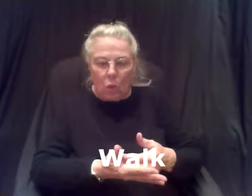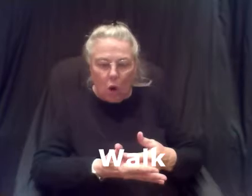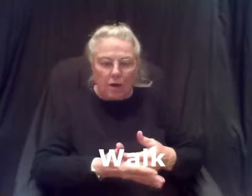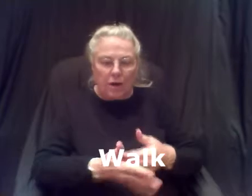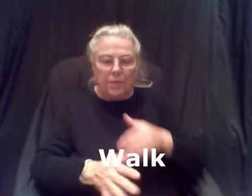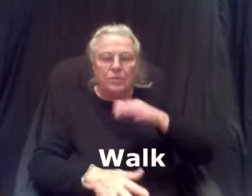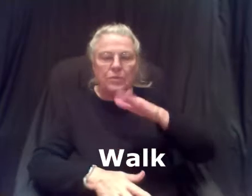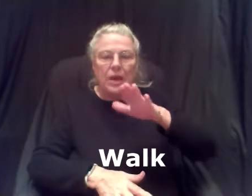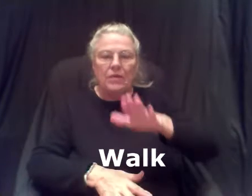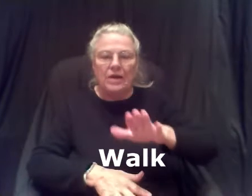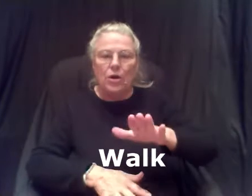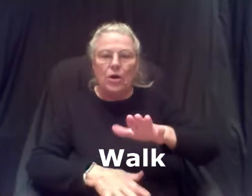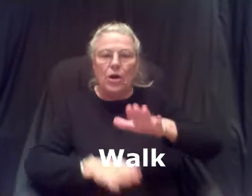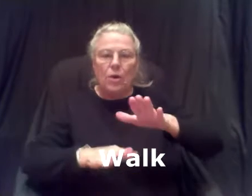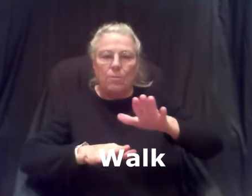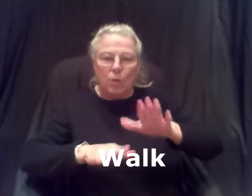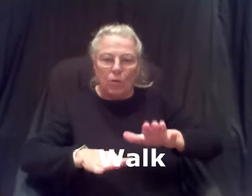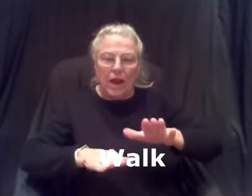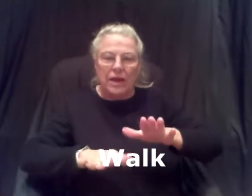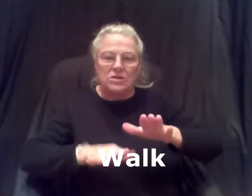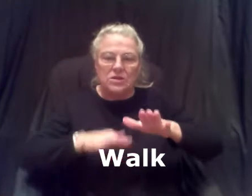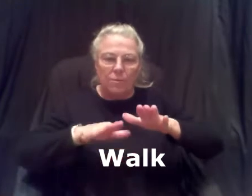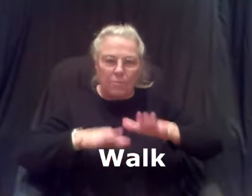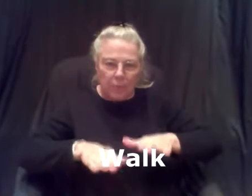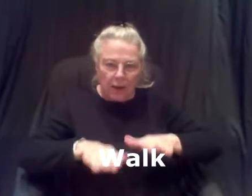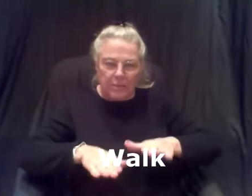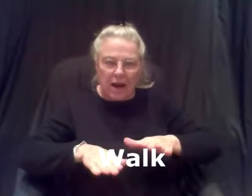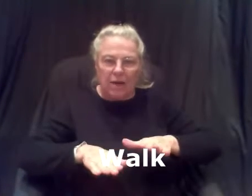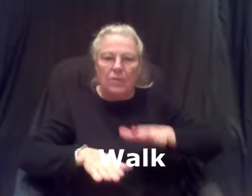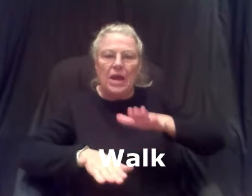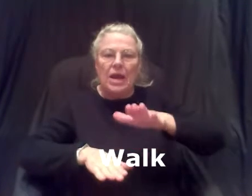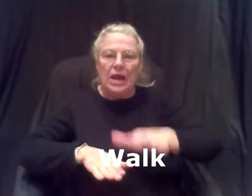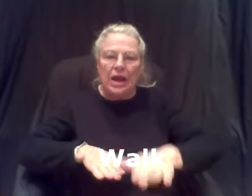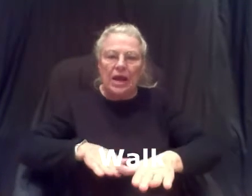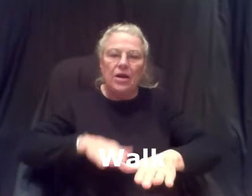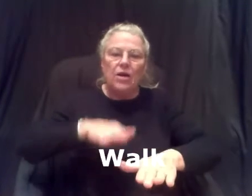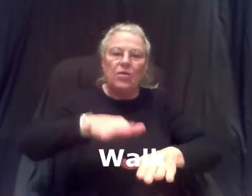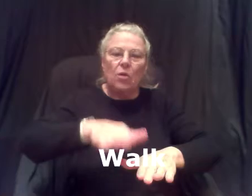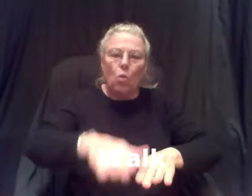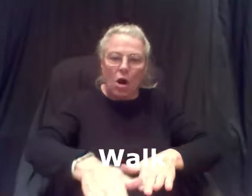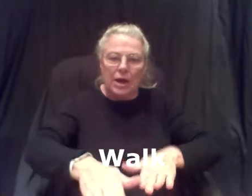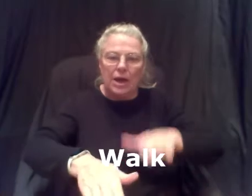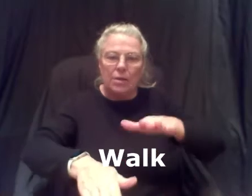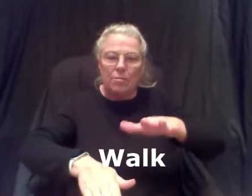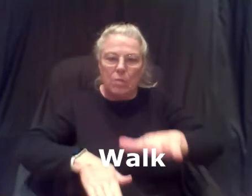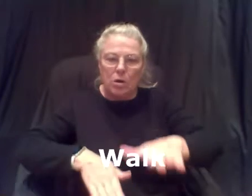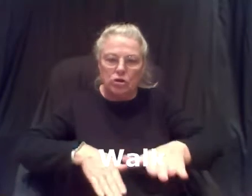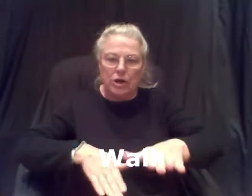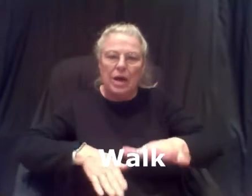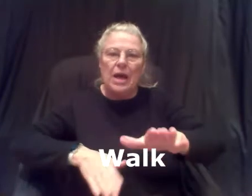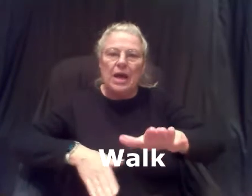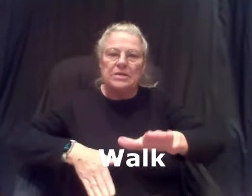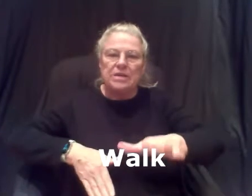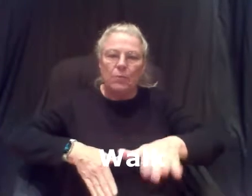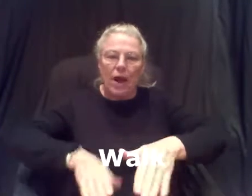Walk, and that's where both hands palm down in the walking motion. Sometimes